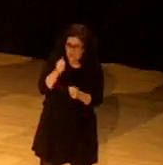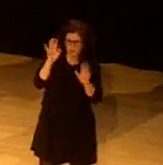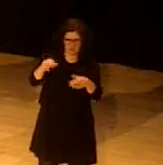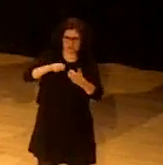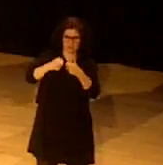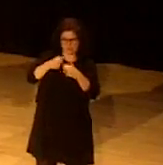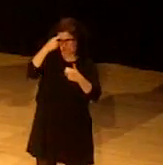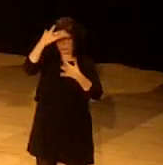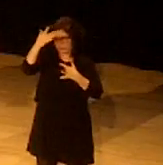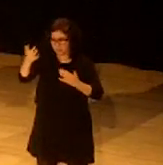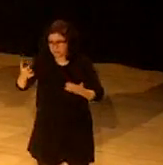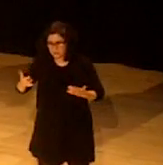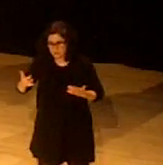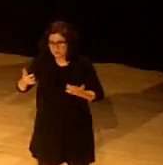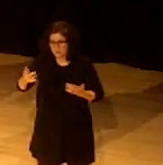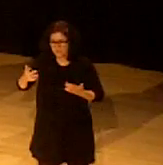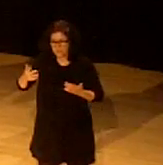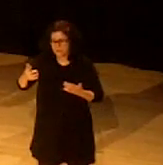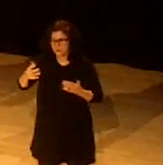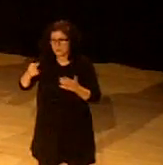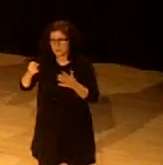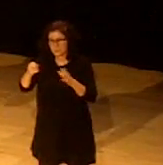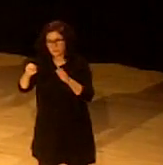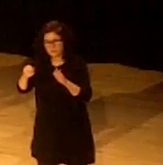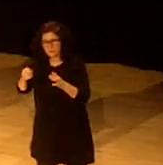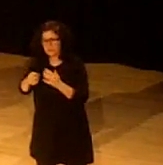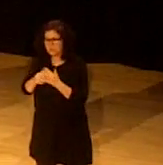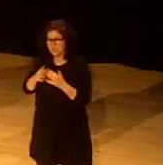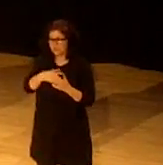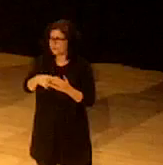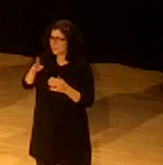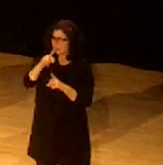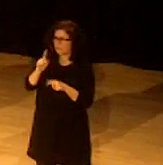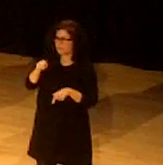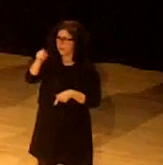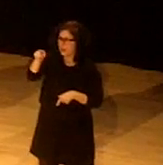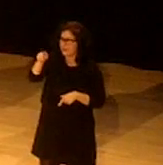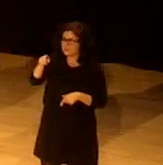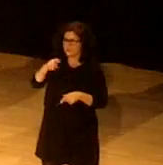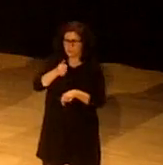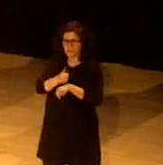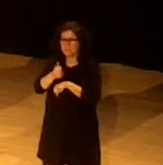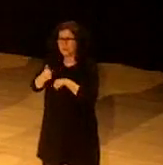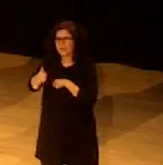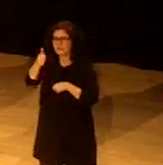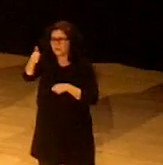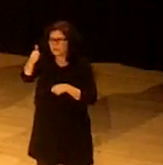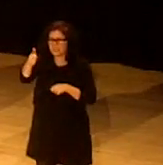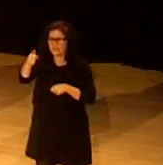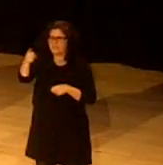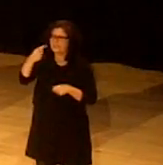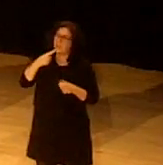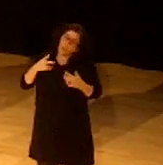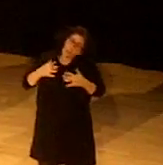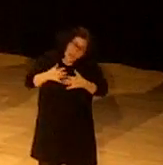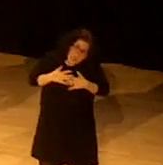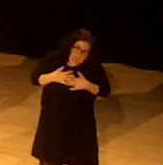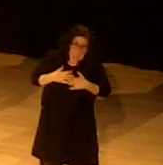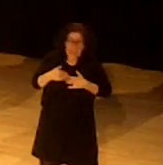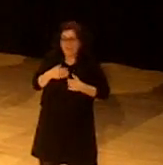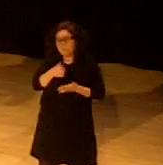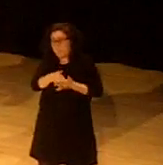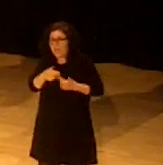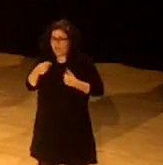this beautiful emotional response to the film, it's interesting that your first response is to blame yourself for your own prejudice. Your